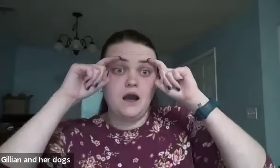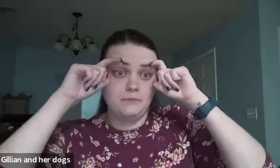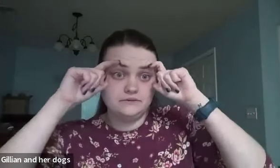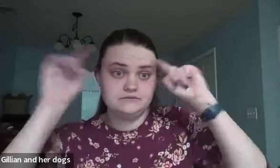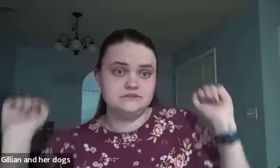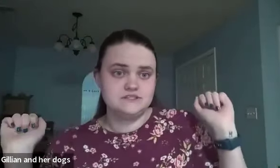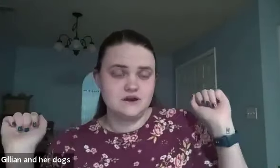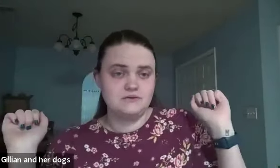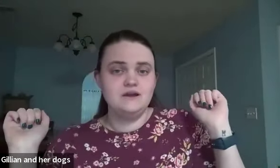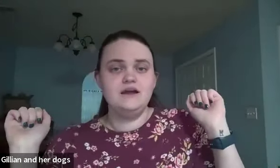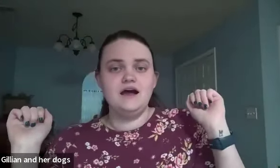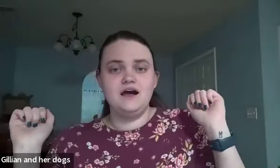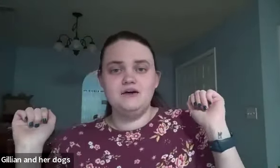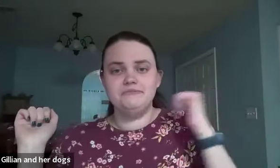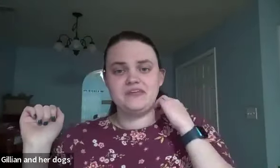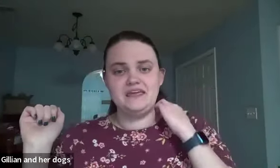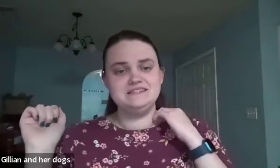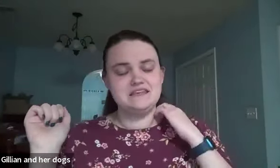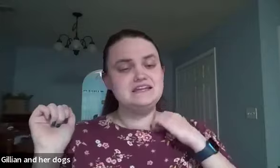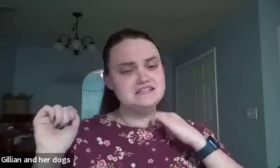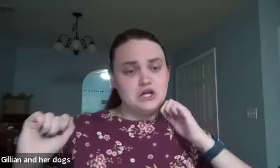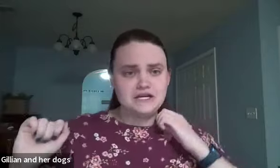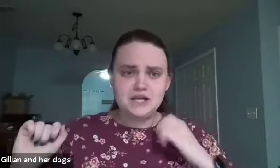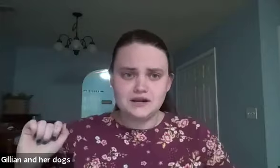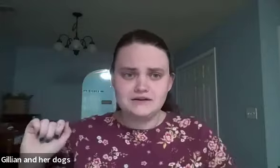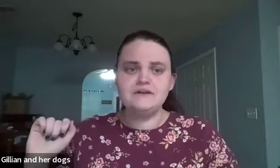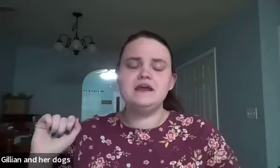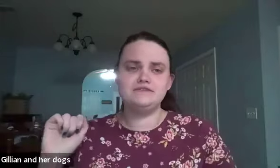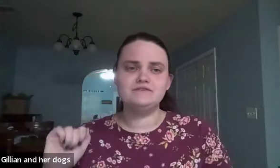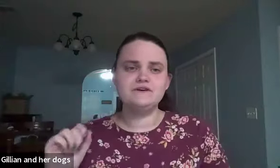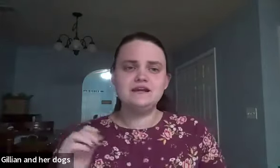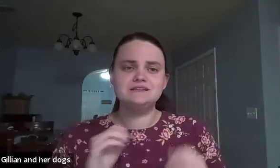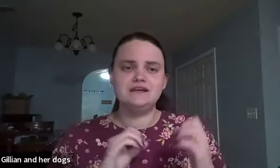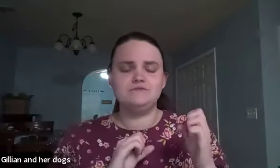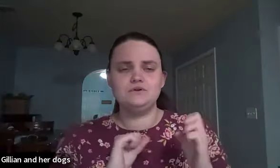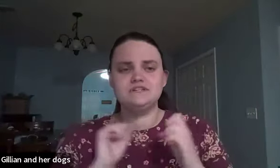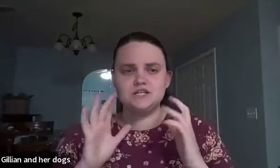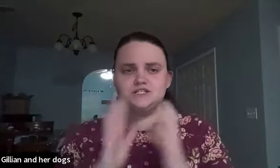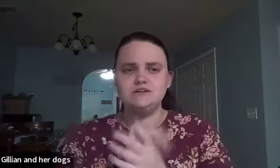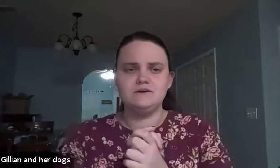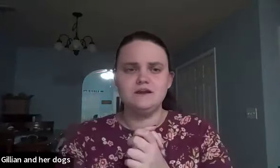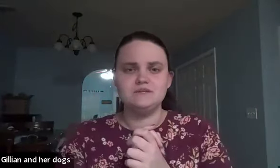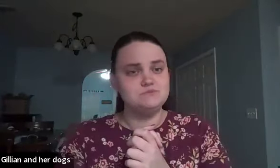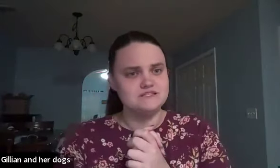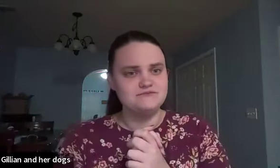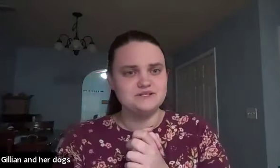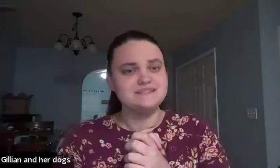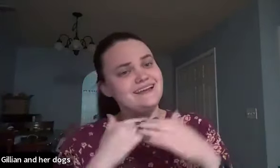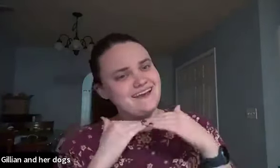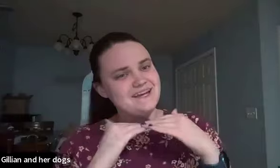up. So it is a learning curve. Now, if you're very full of expression, you're a very expressive person like I